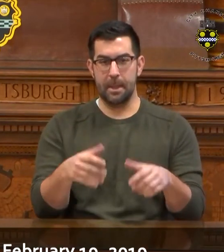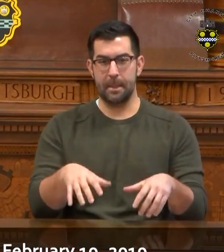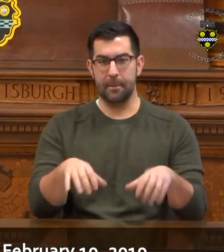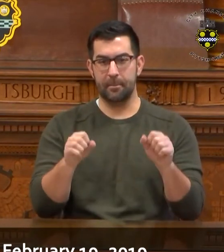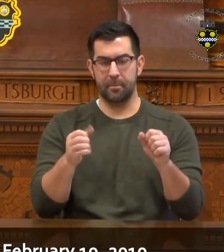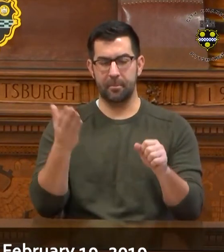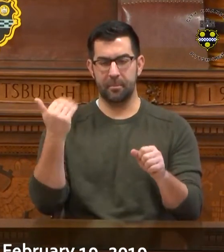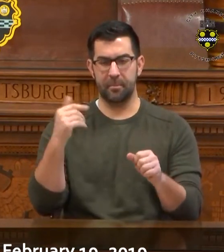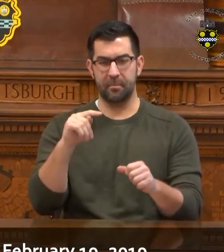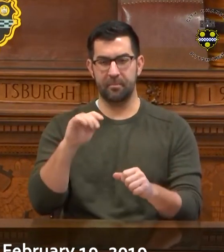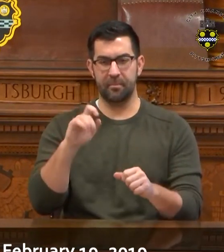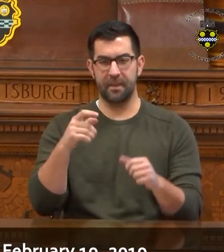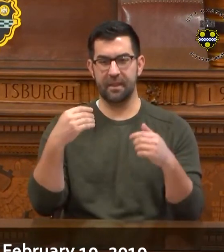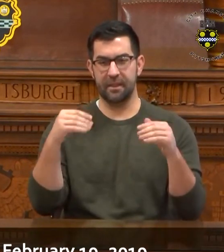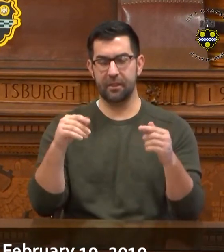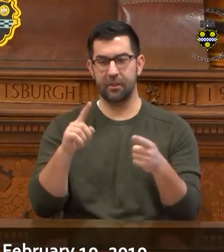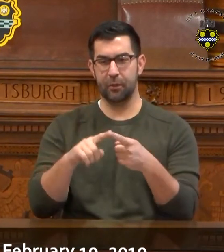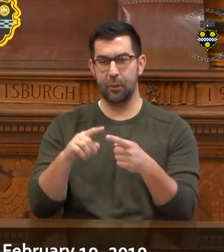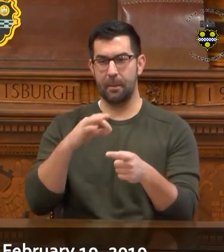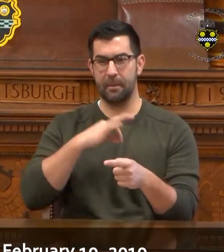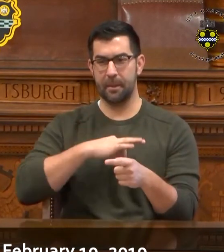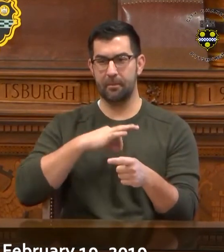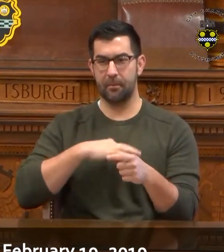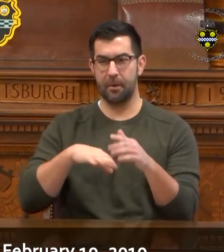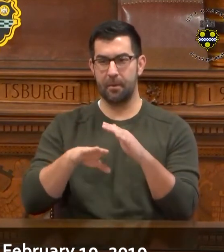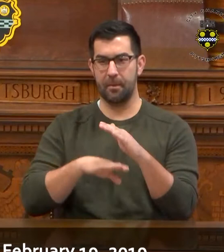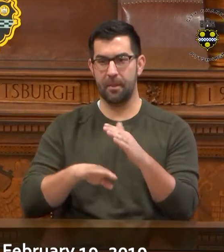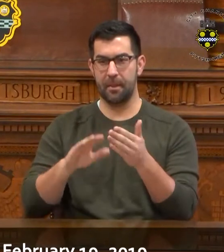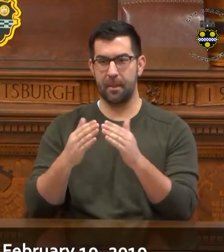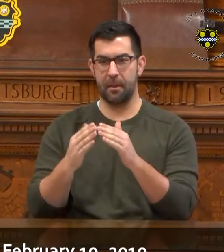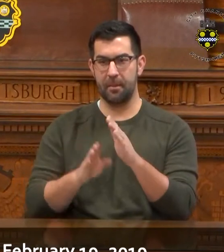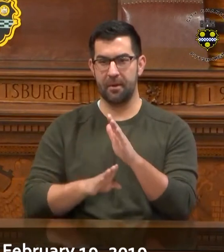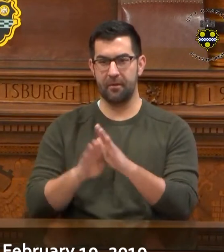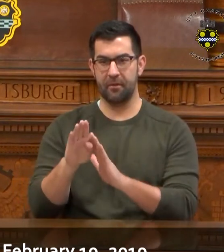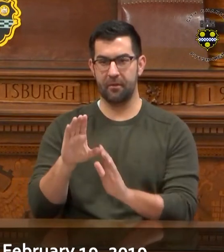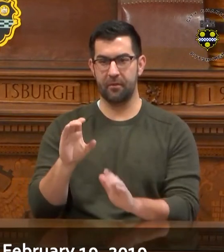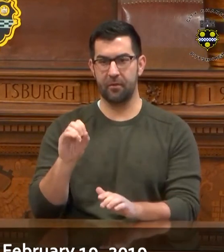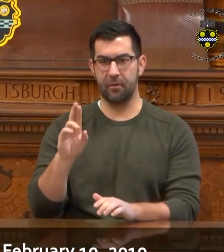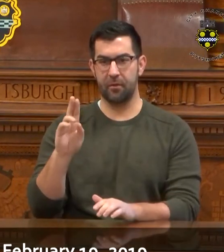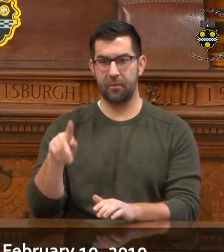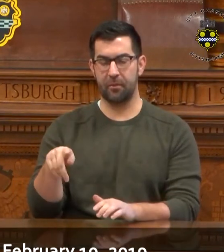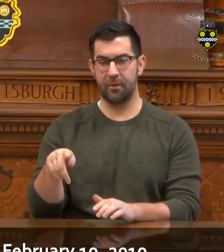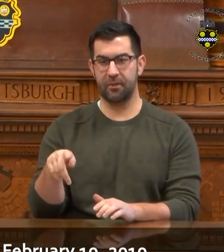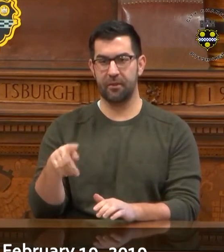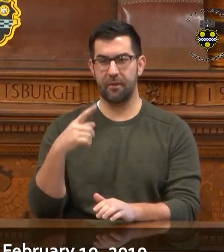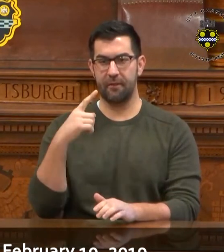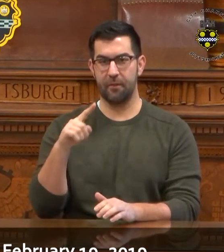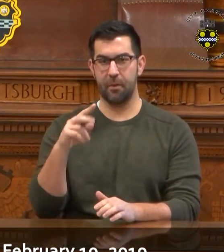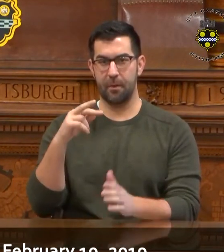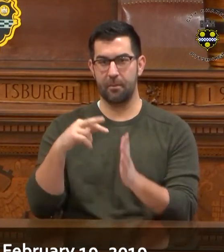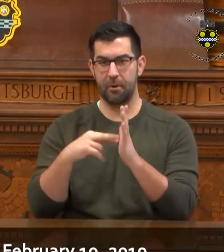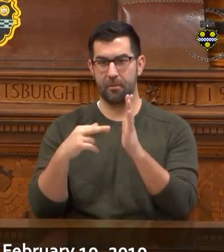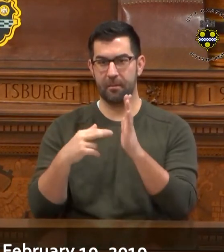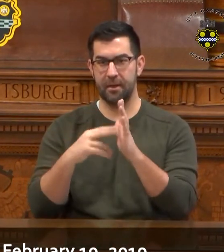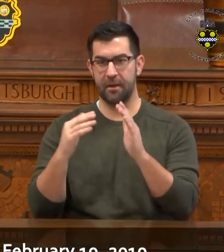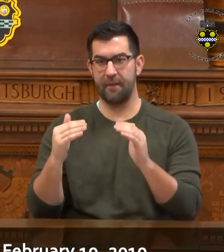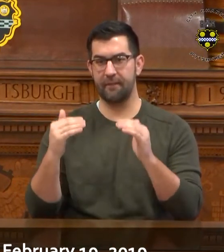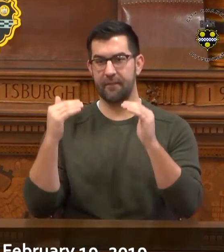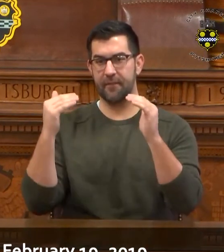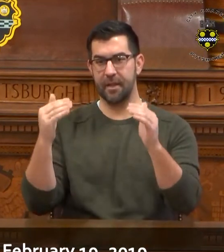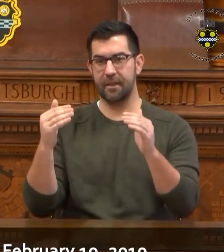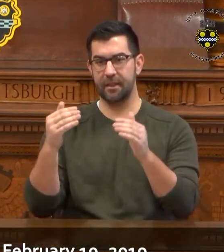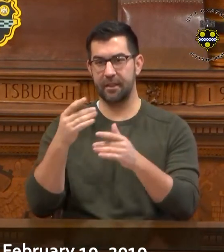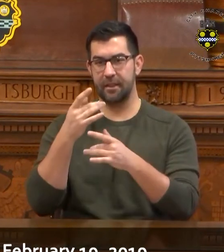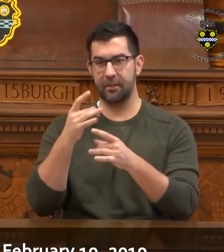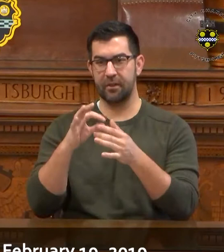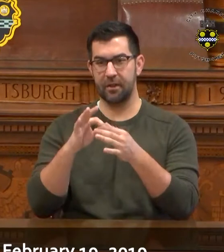tax sales to a City of Pittsburgh-based community development corporation for the purpose of advancing the interests of